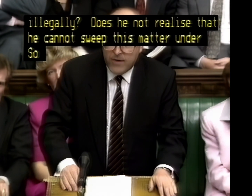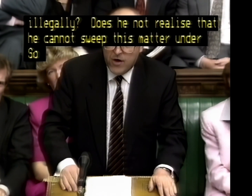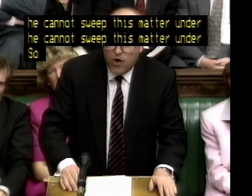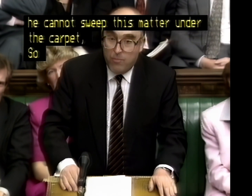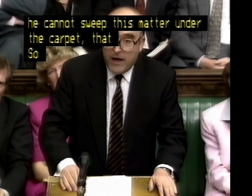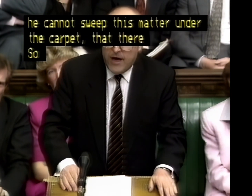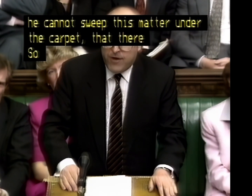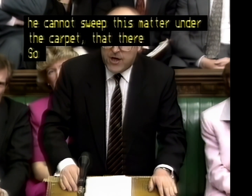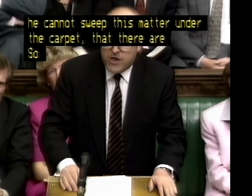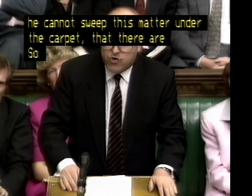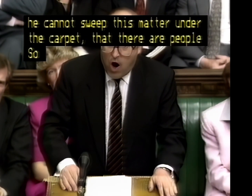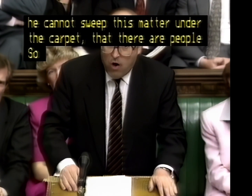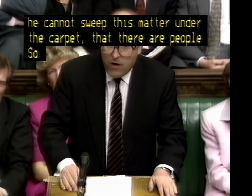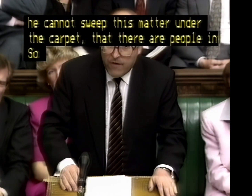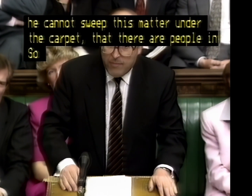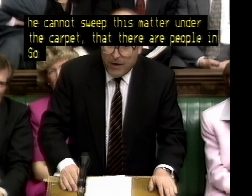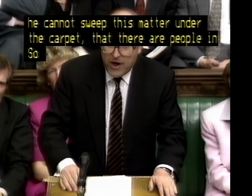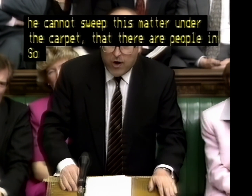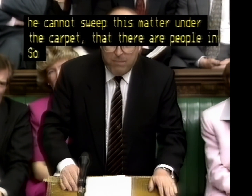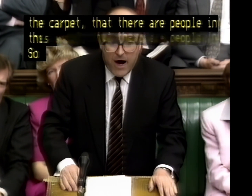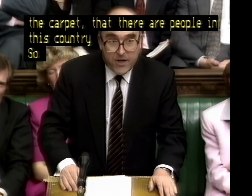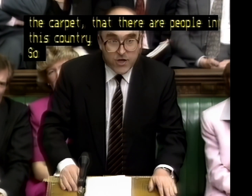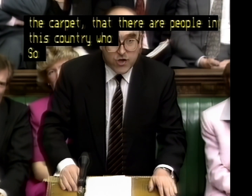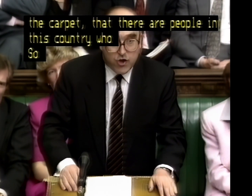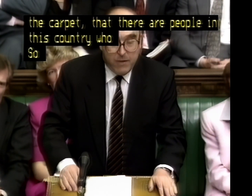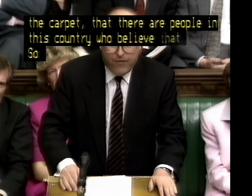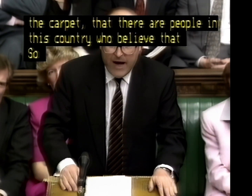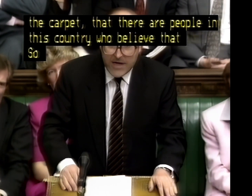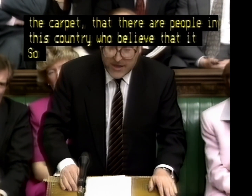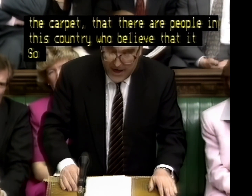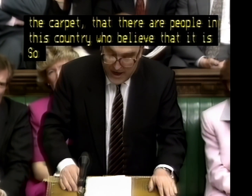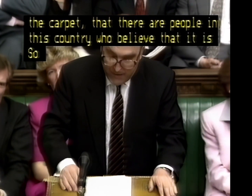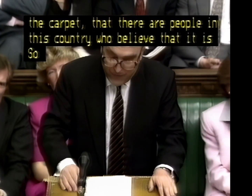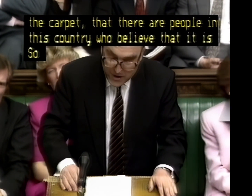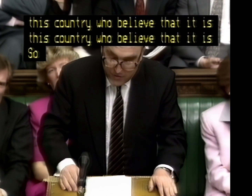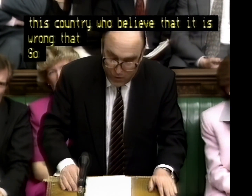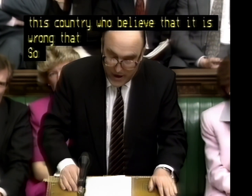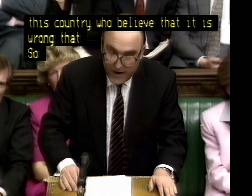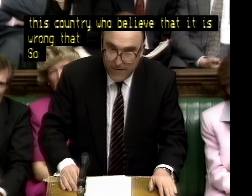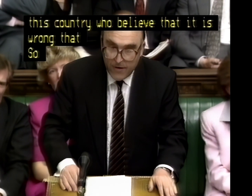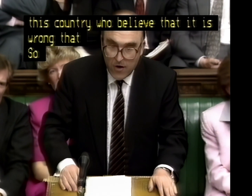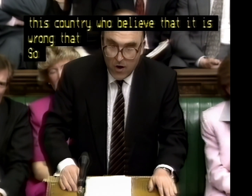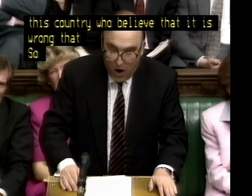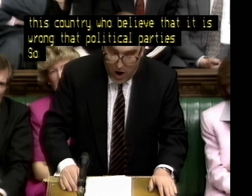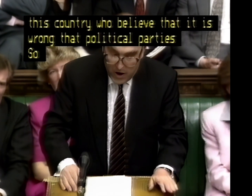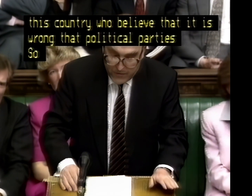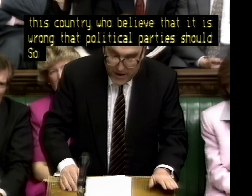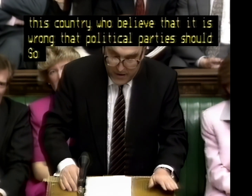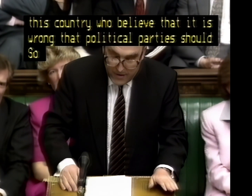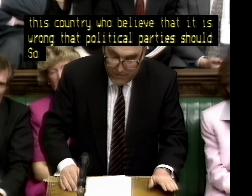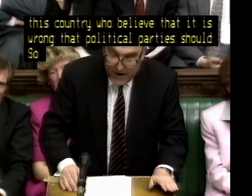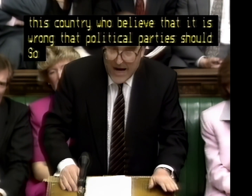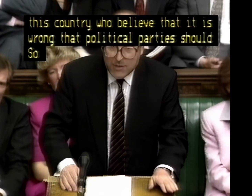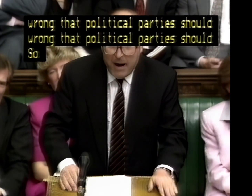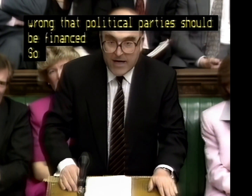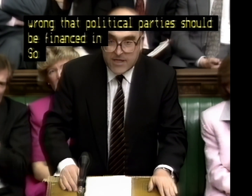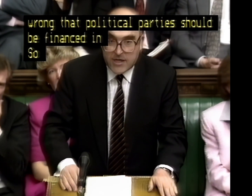who believe that it is wrong that political parties should be financed in a furtive way, or that financed by excessively